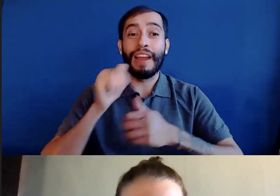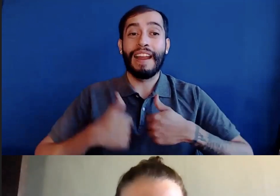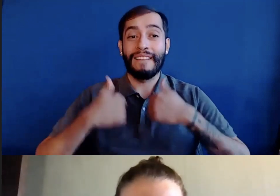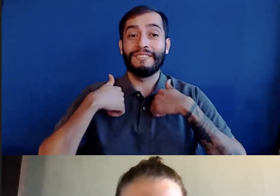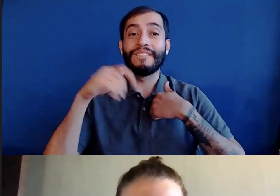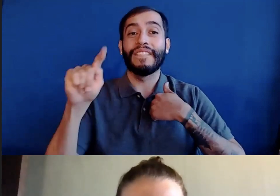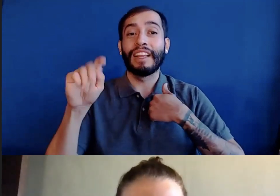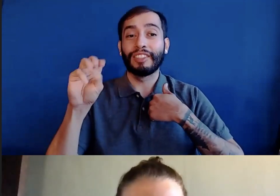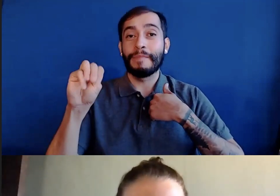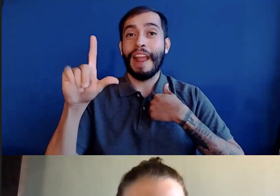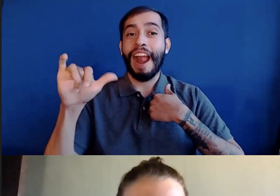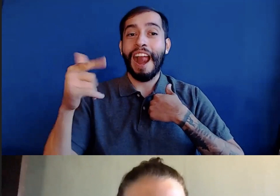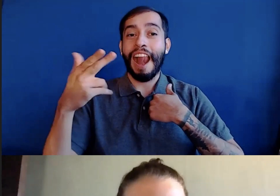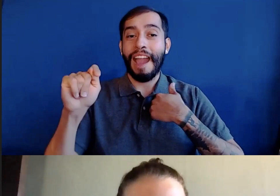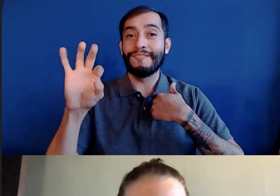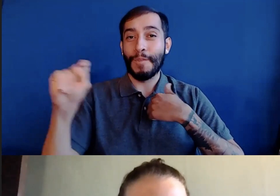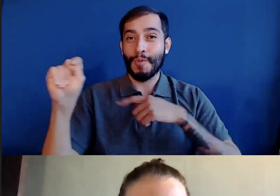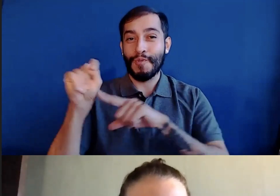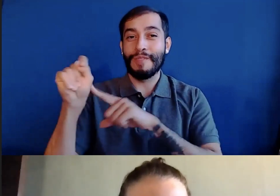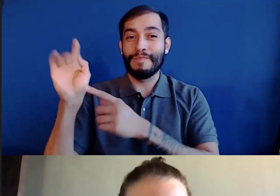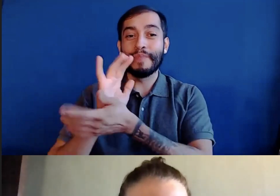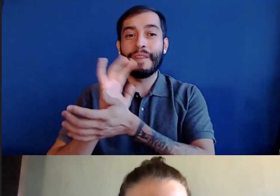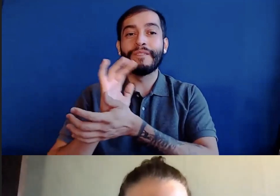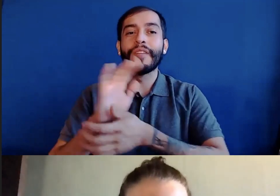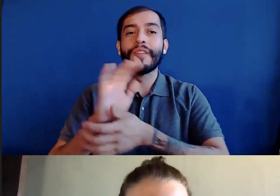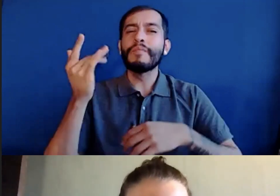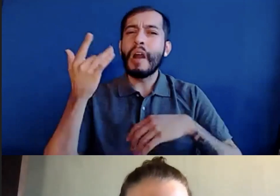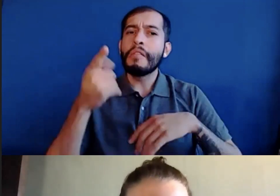disability or Down syndrome of the actors?